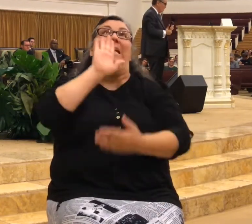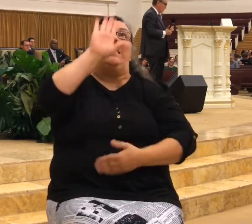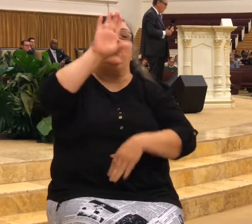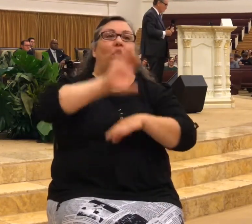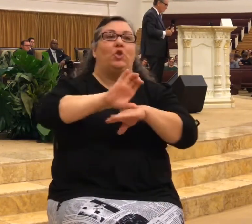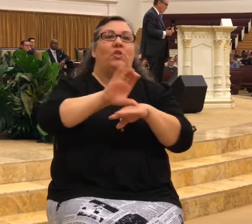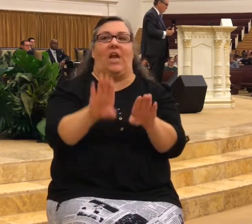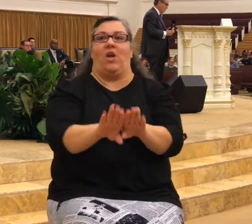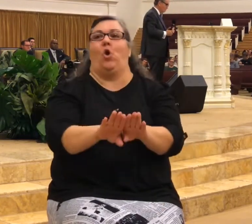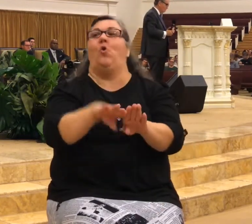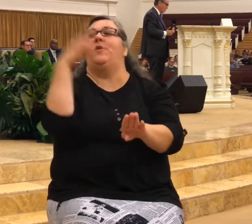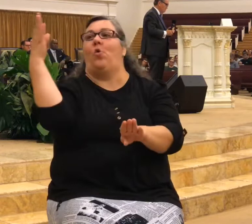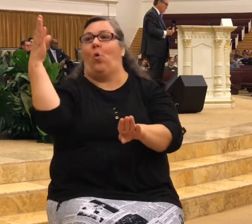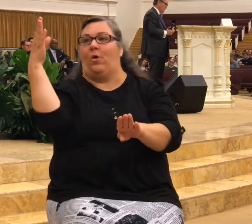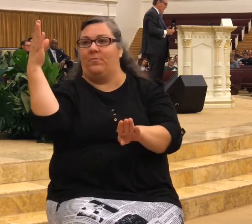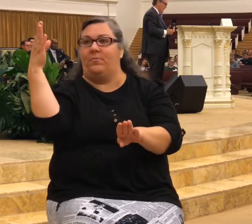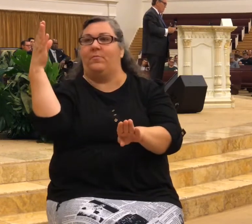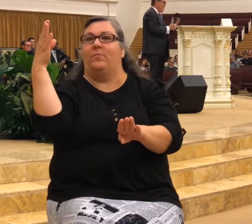open door.